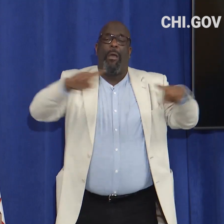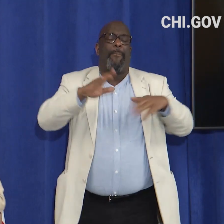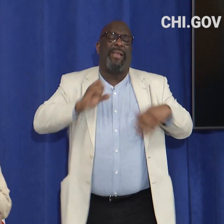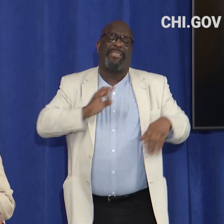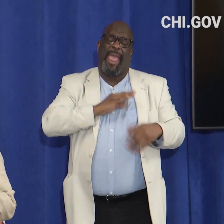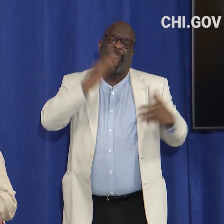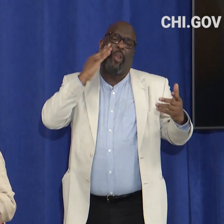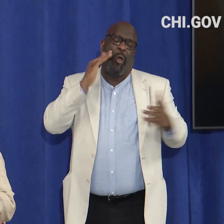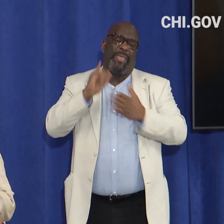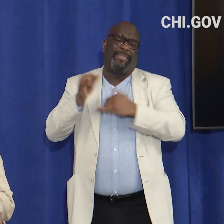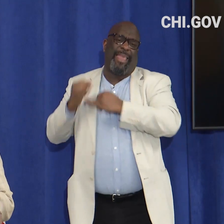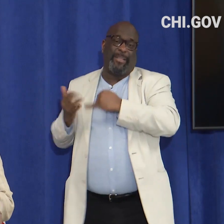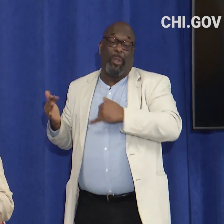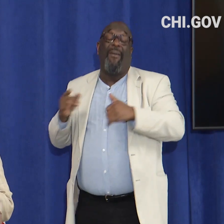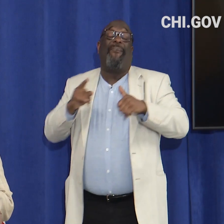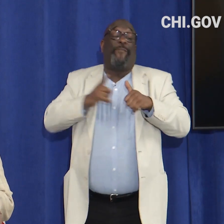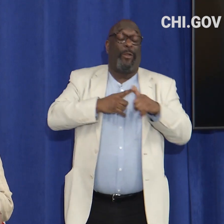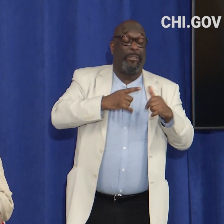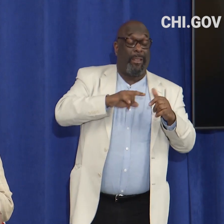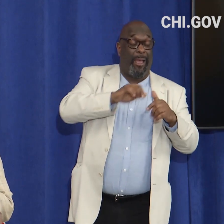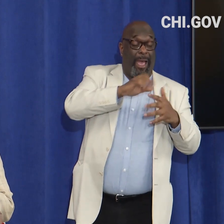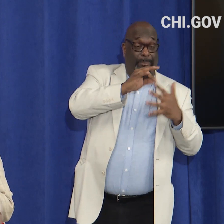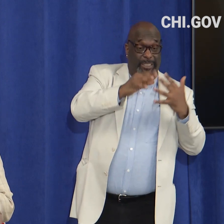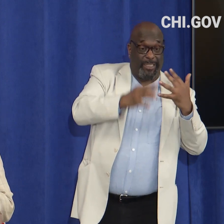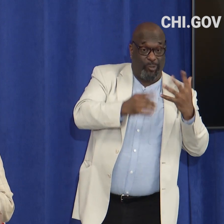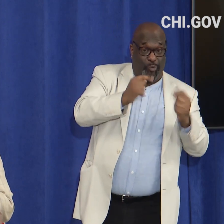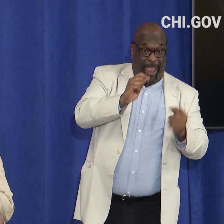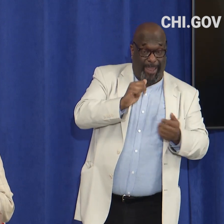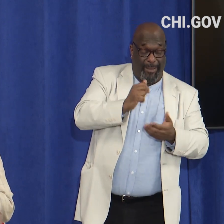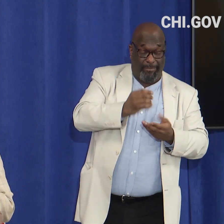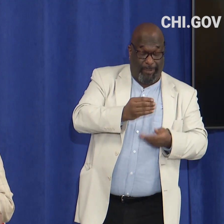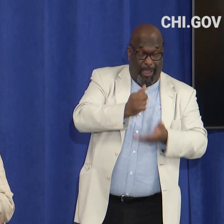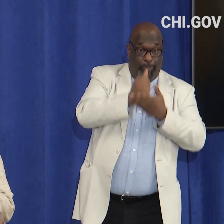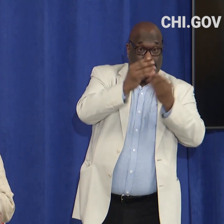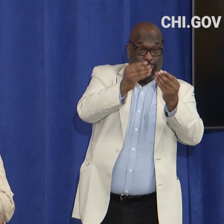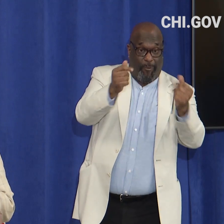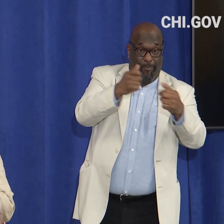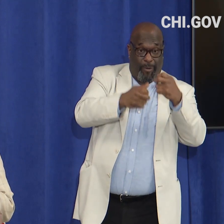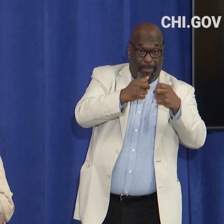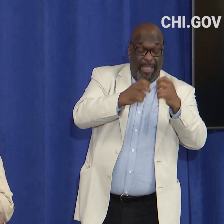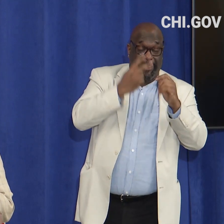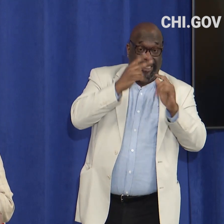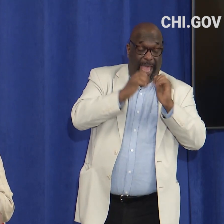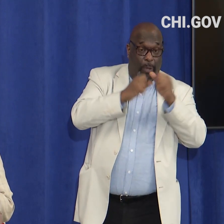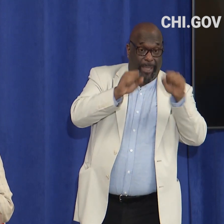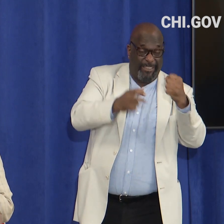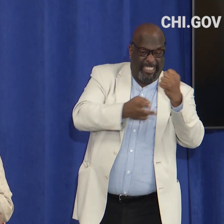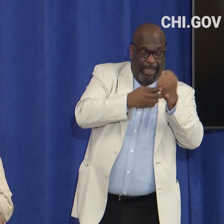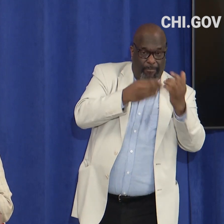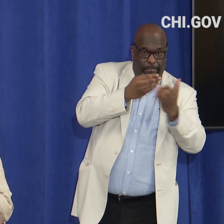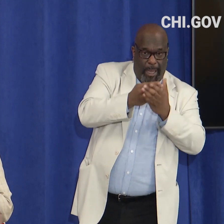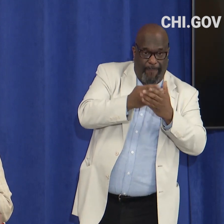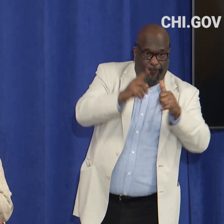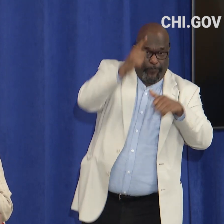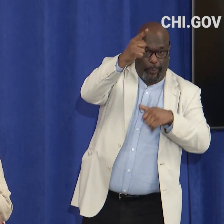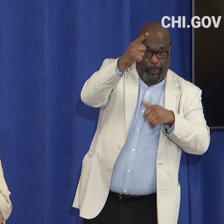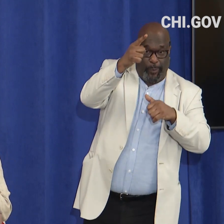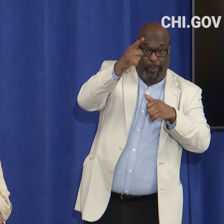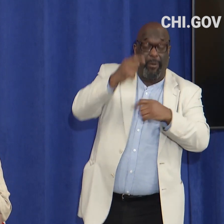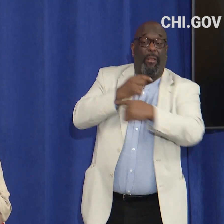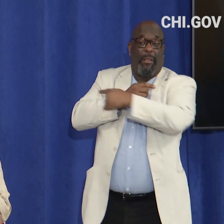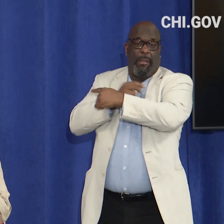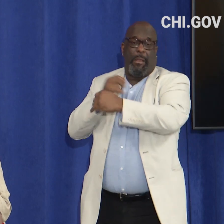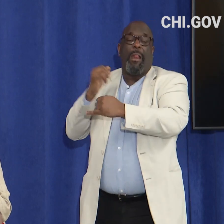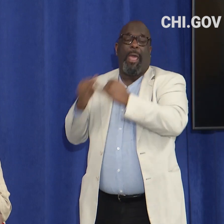Bring me other options first and see what savings we can gain from that. We